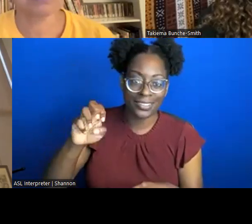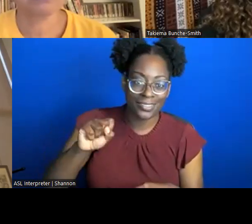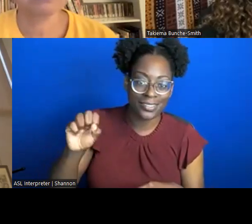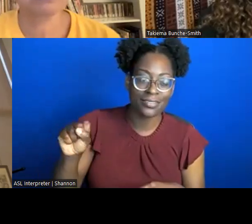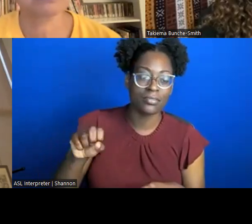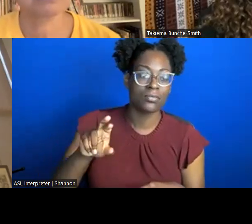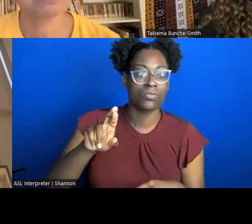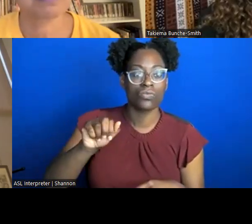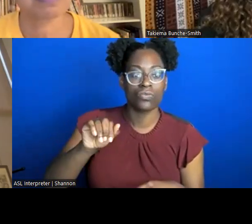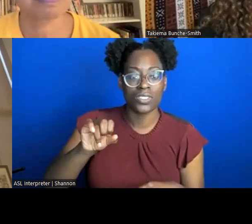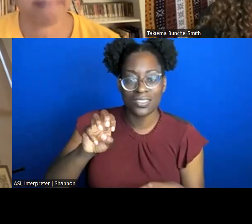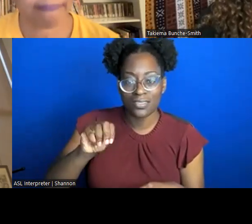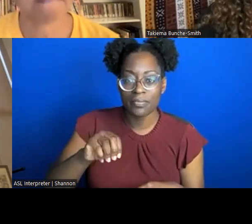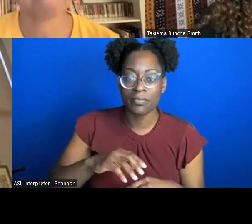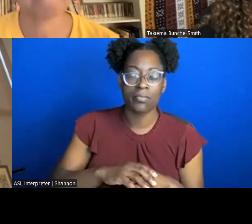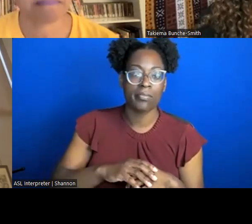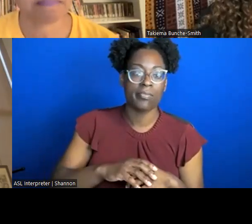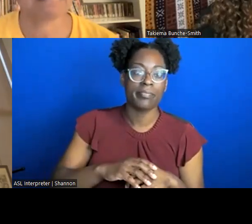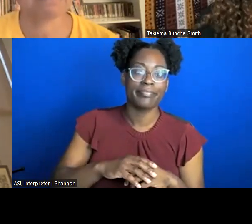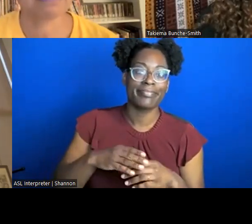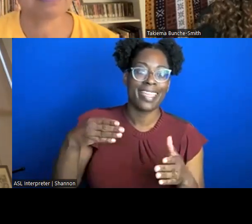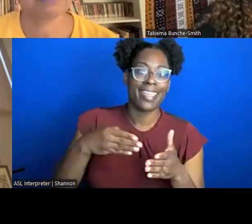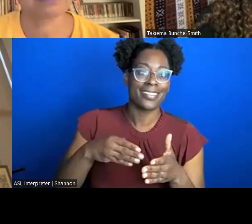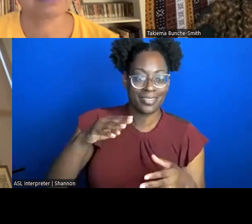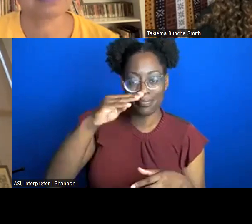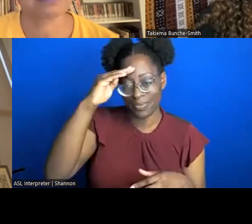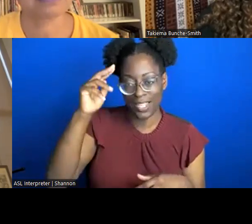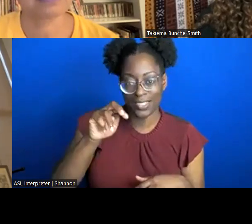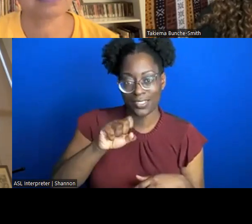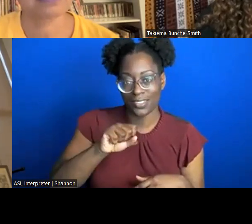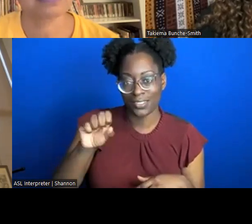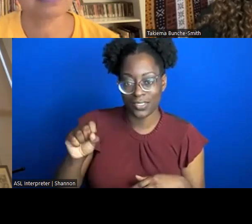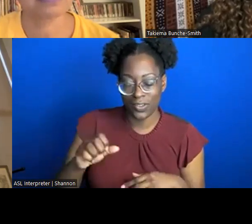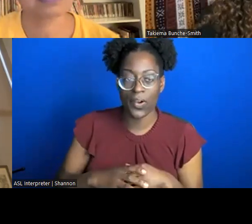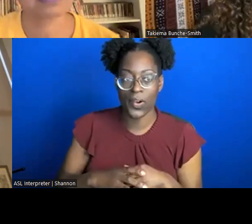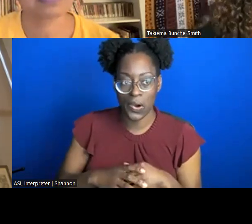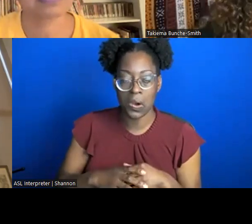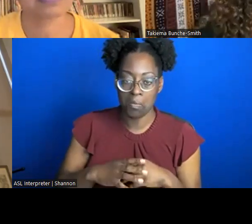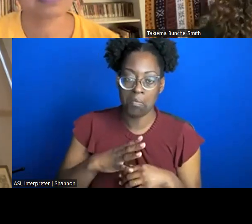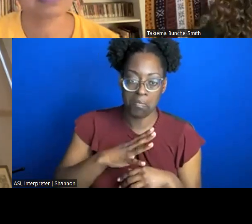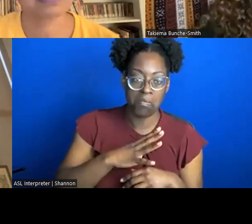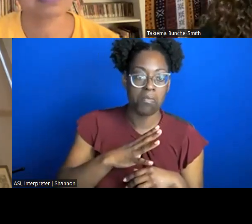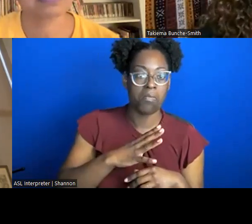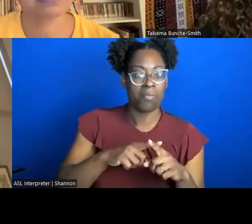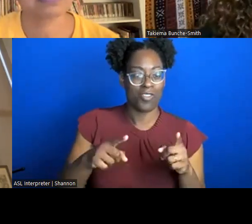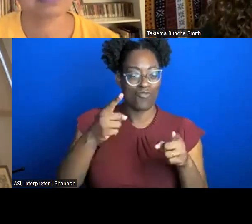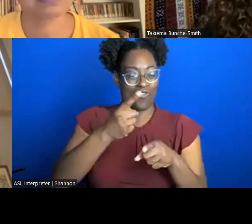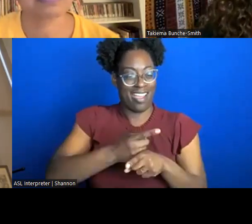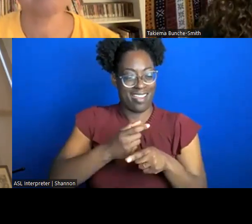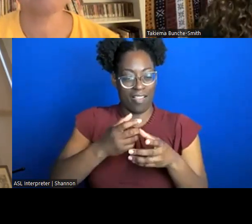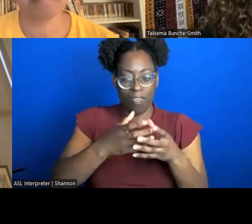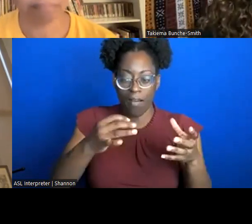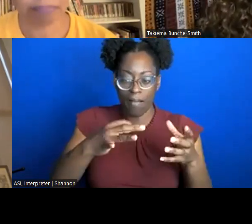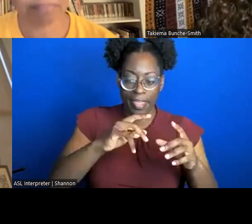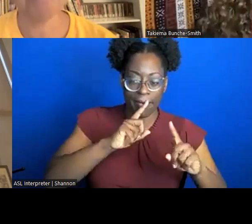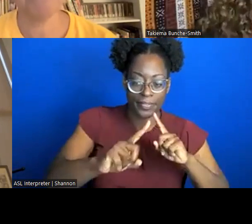lot of language for diversity and a lot of language around inclusion for culturally and linguistically diverse children.